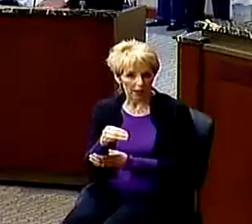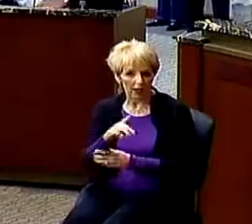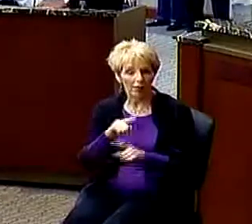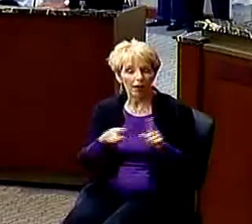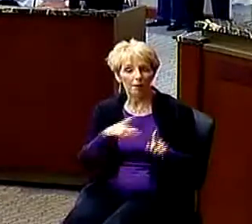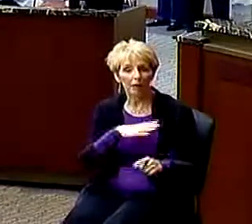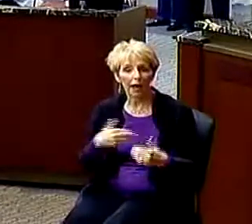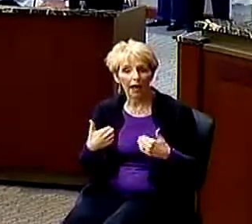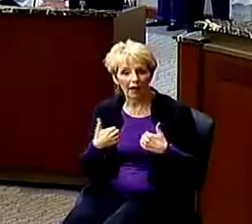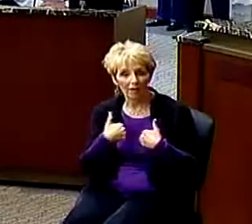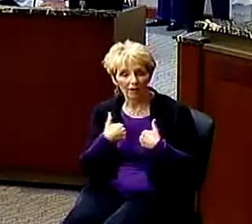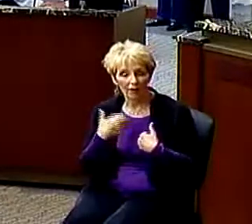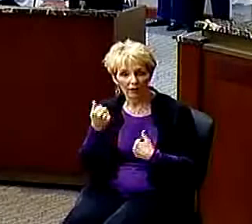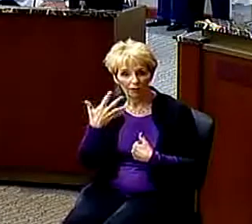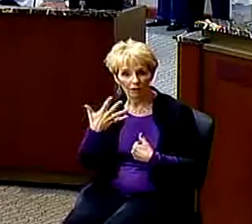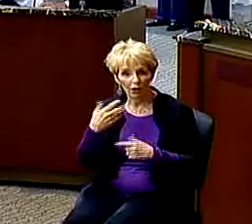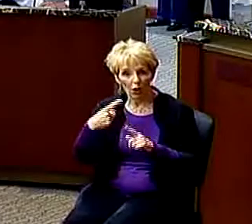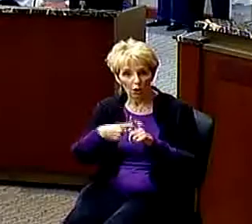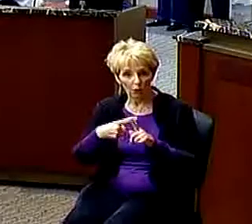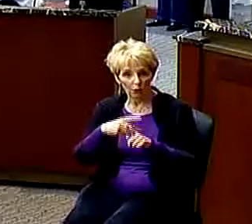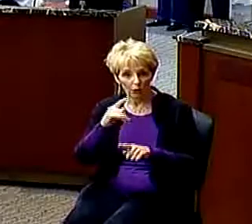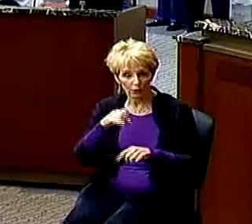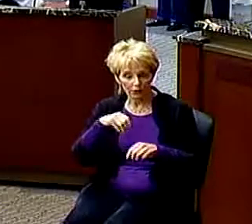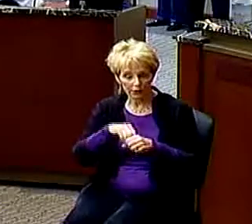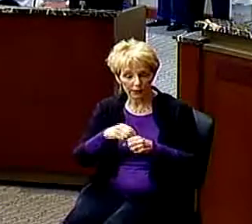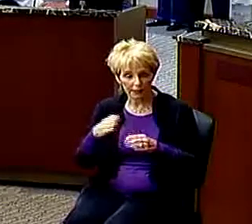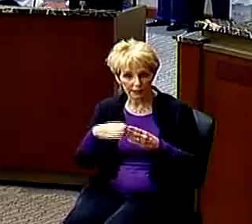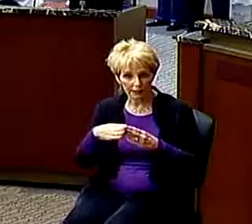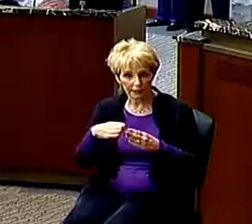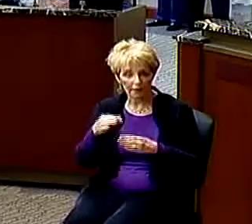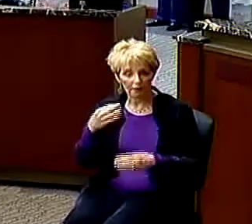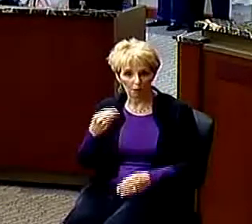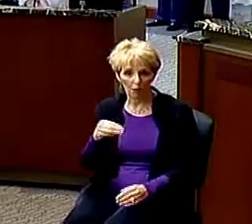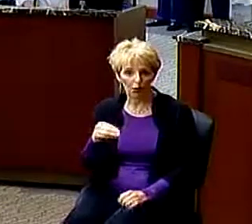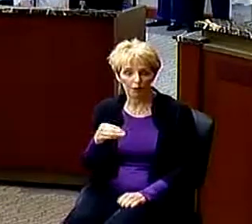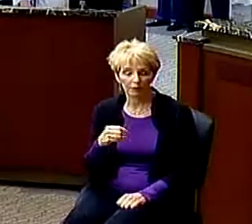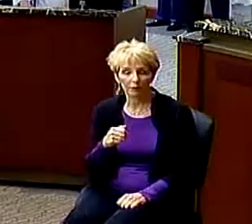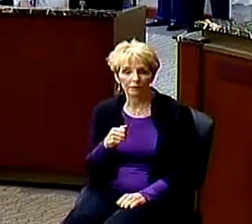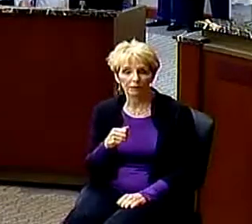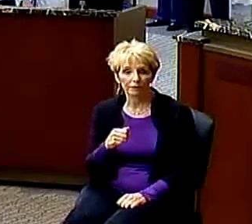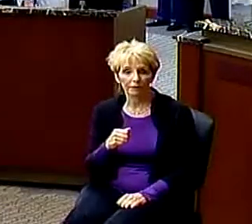I have 15 rental units inside the city limits of Morganton.